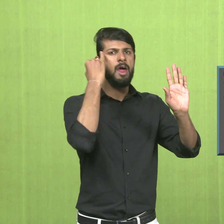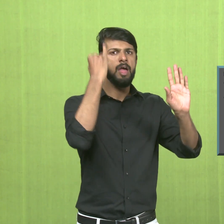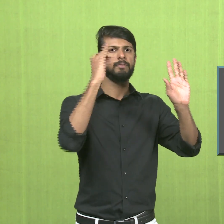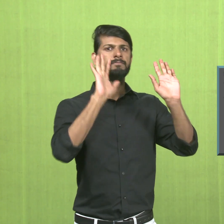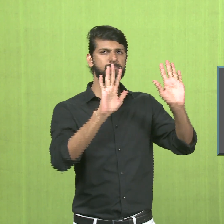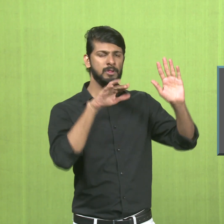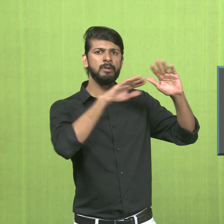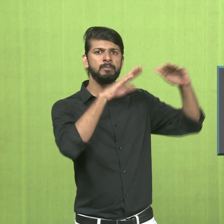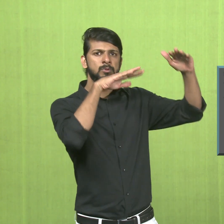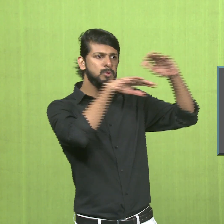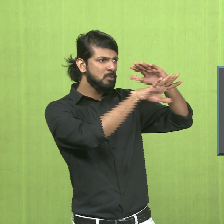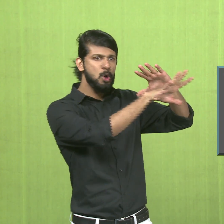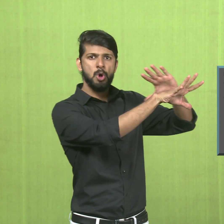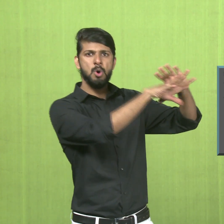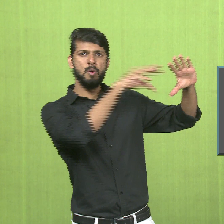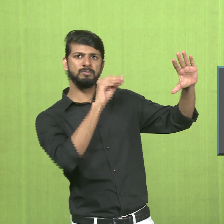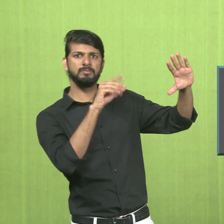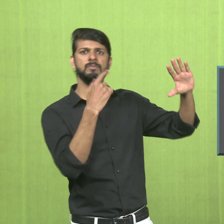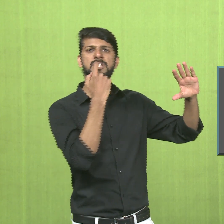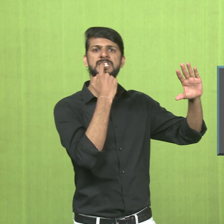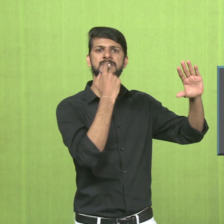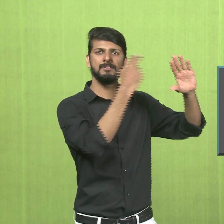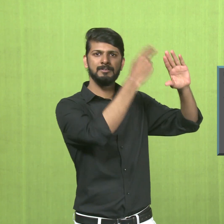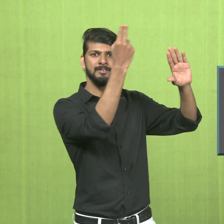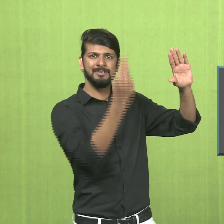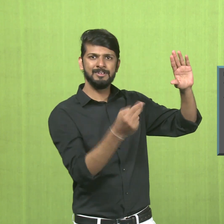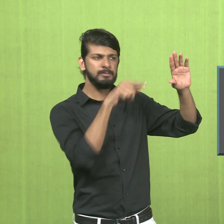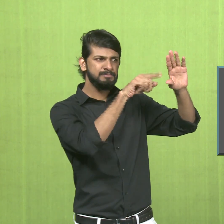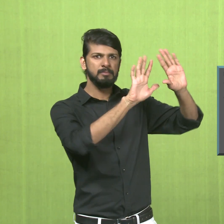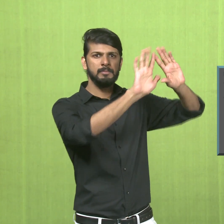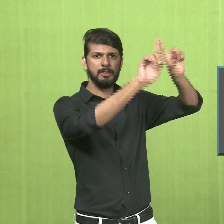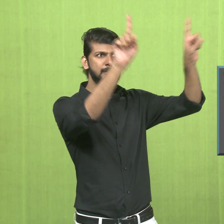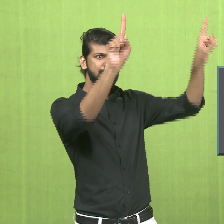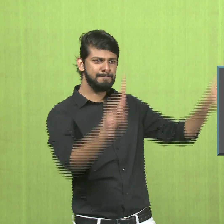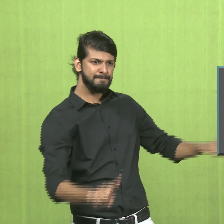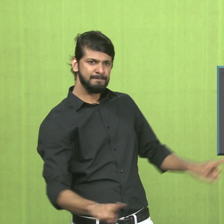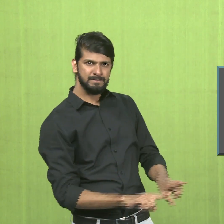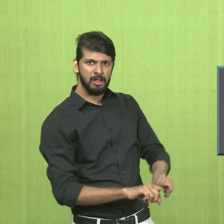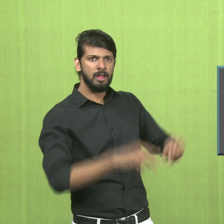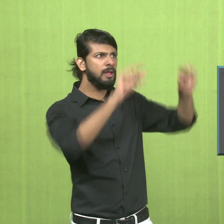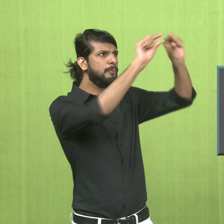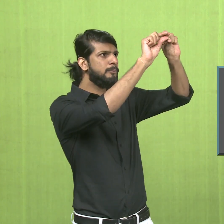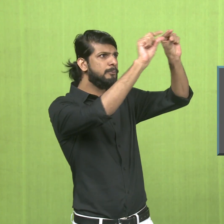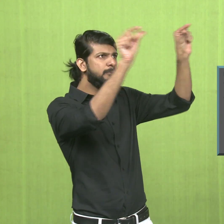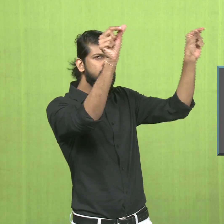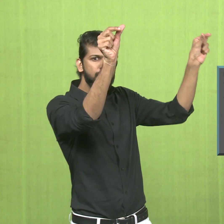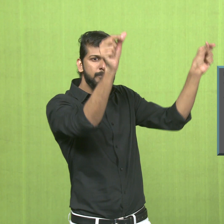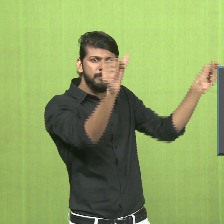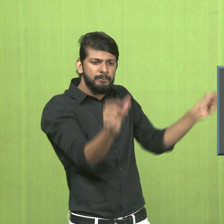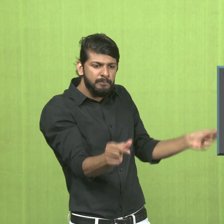The rectangular space in this painting, as you see, the white borders or the outline which is done in